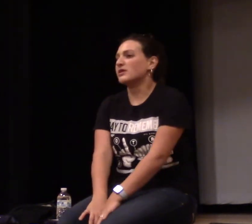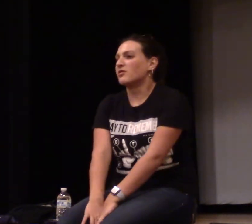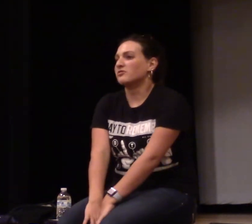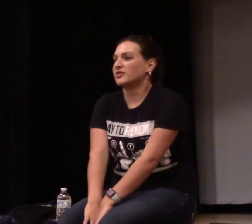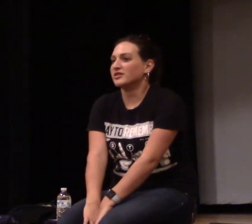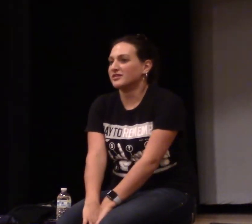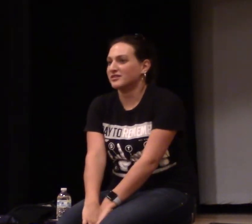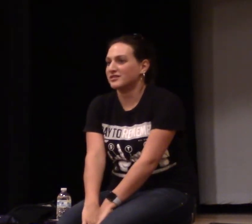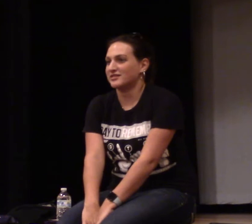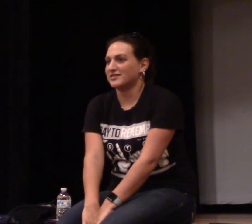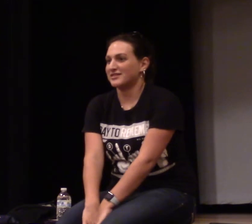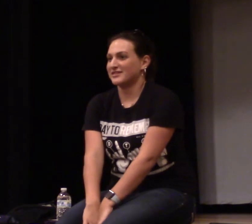over?